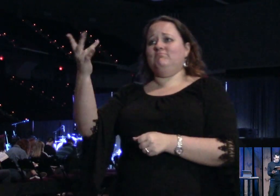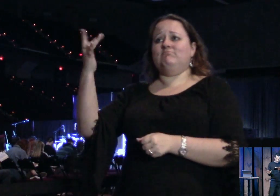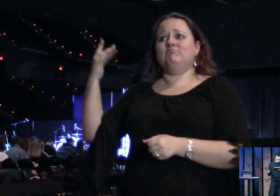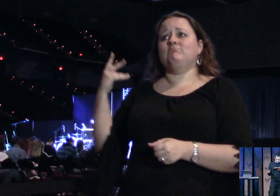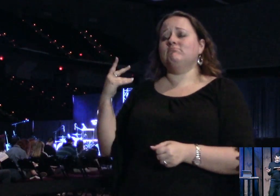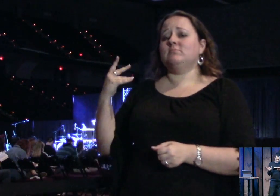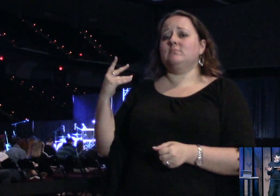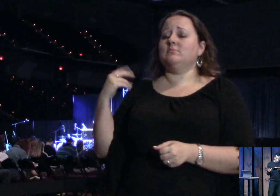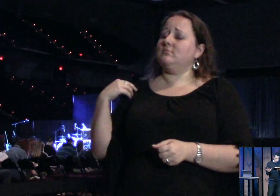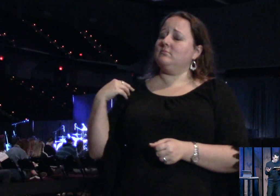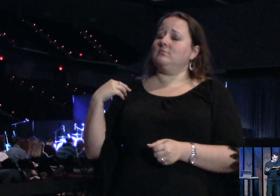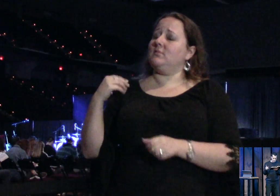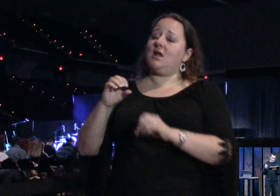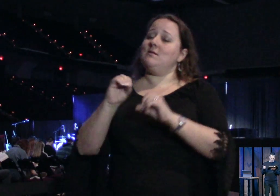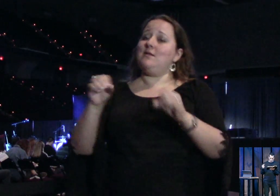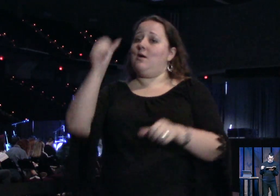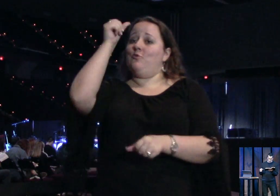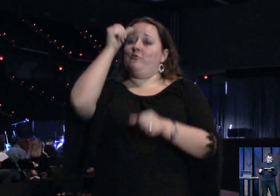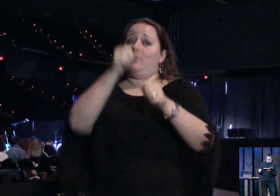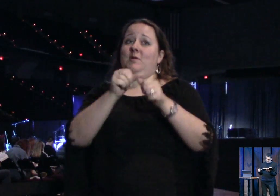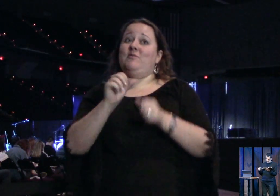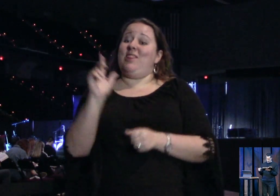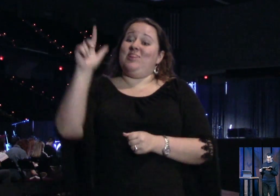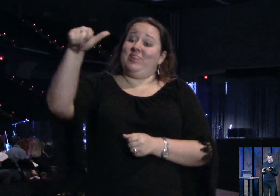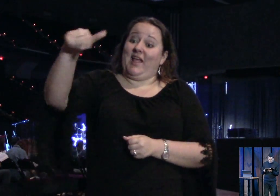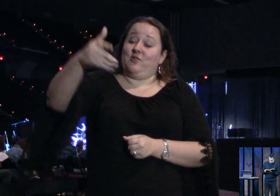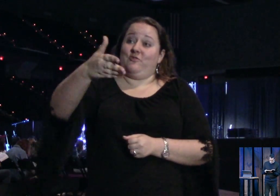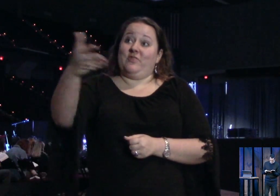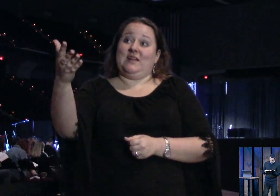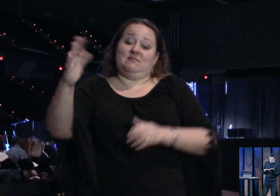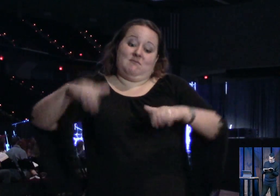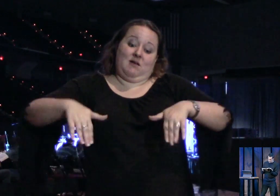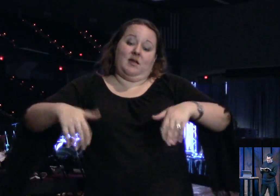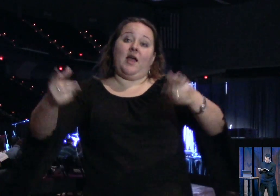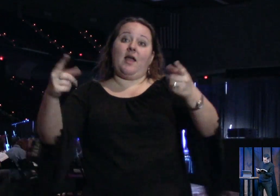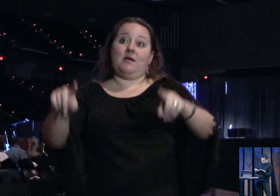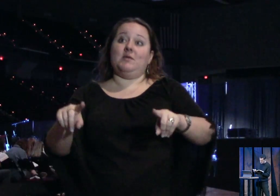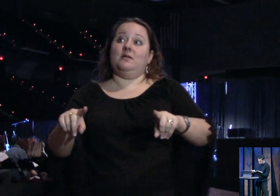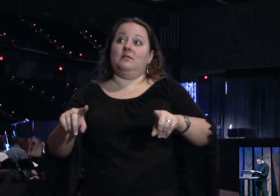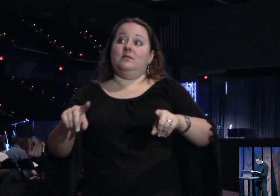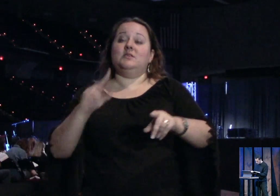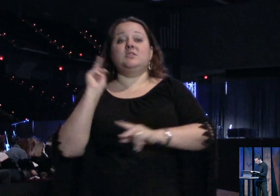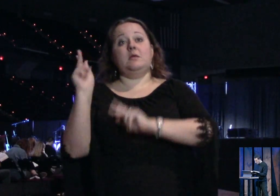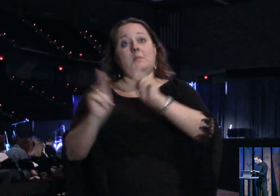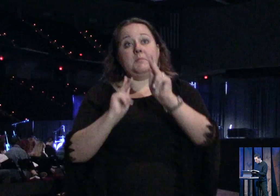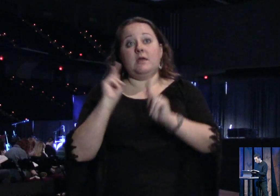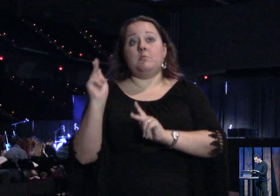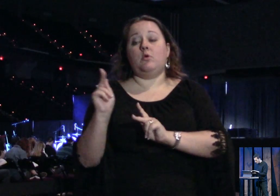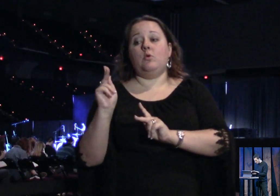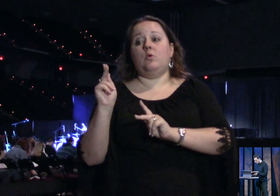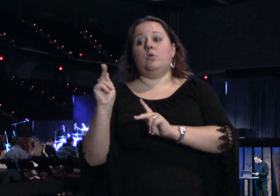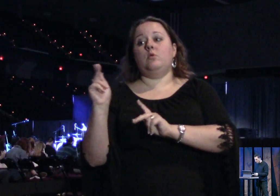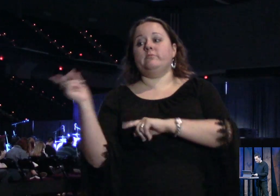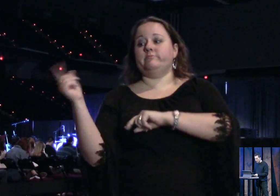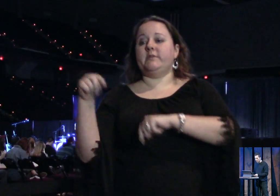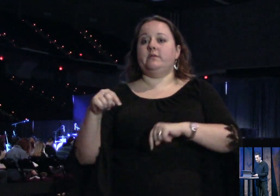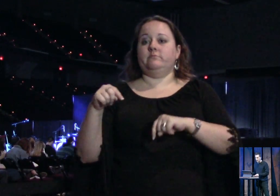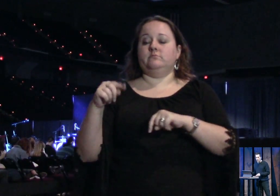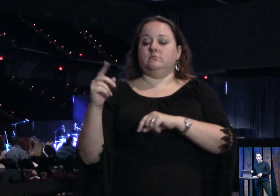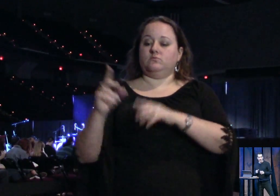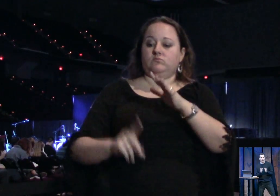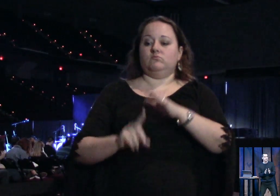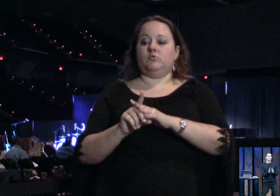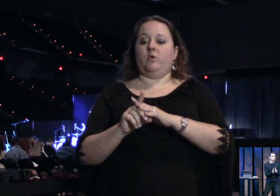no remembrance of former things, nor will there be any remembrance of later things yet to be among those who